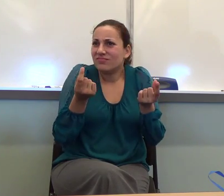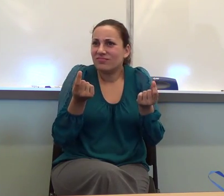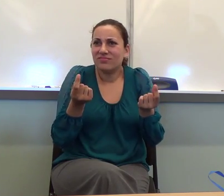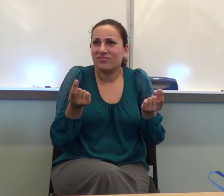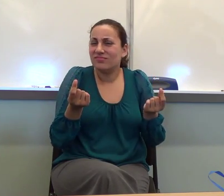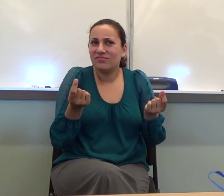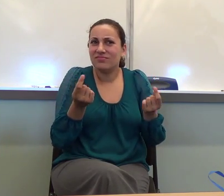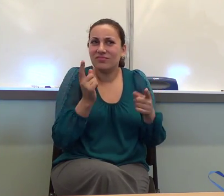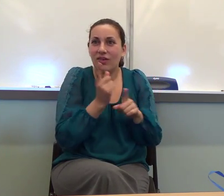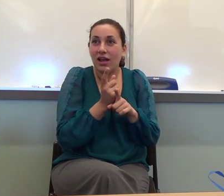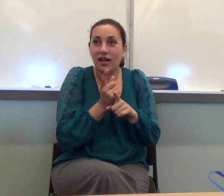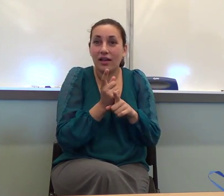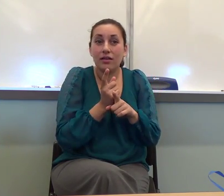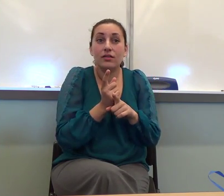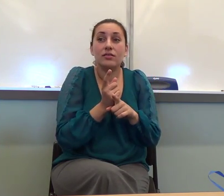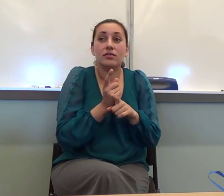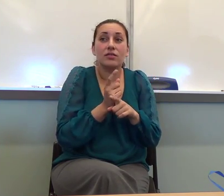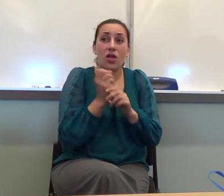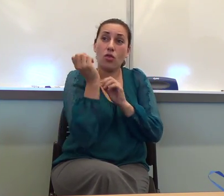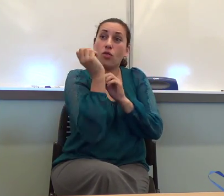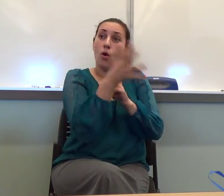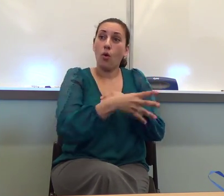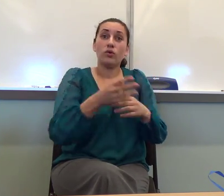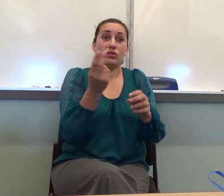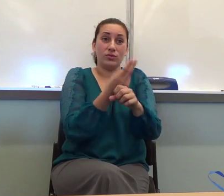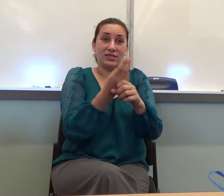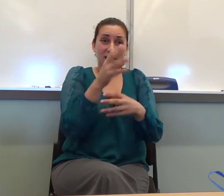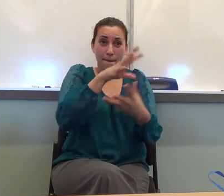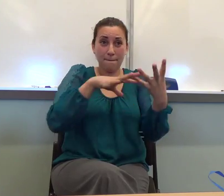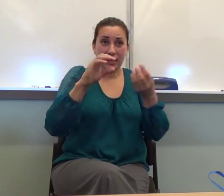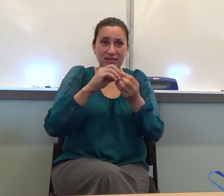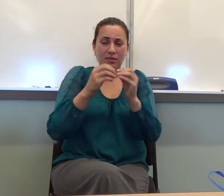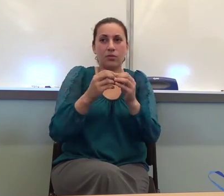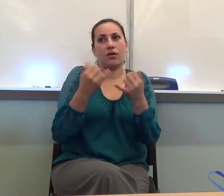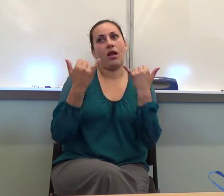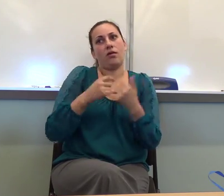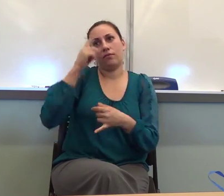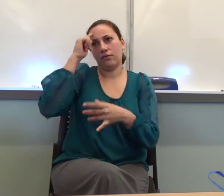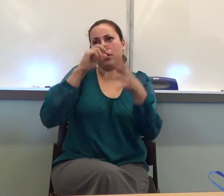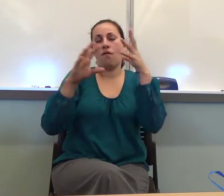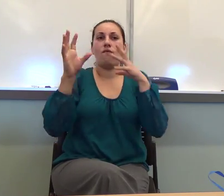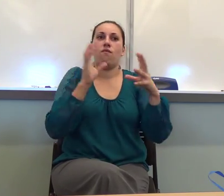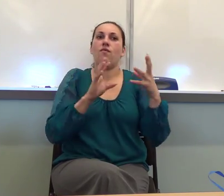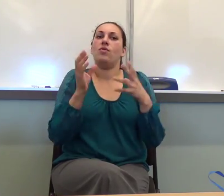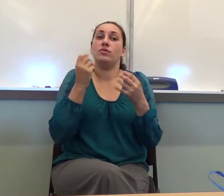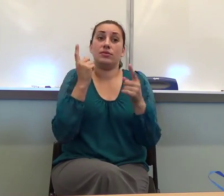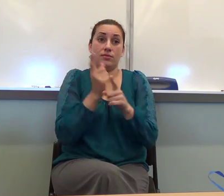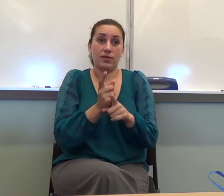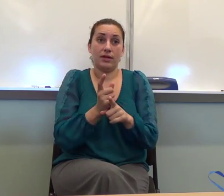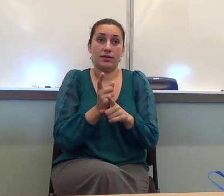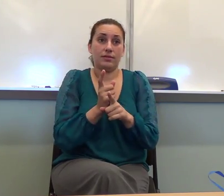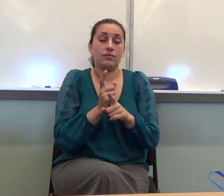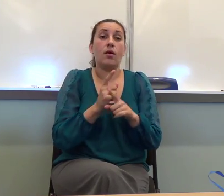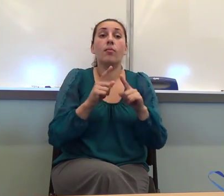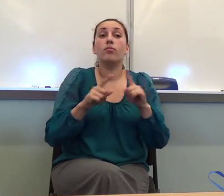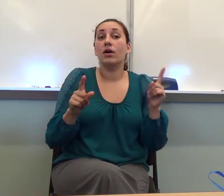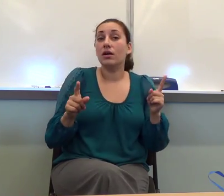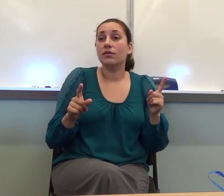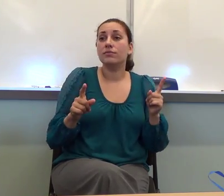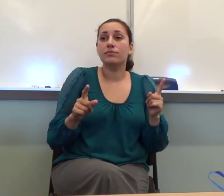right? So when it makes a number, that's it. Our intuition goes down the drain. Well, that means we're still going to have